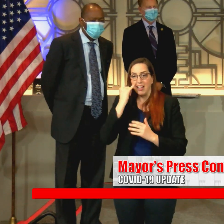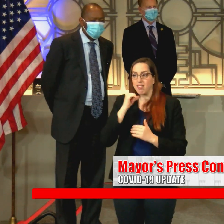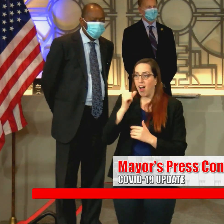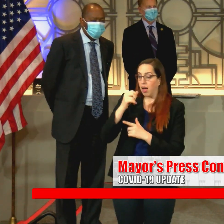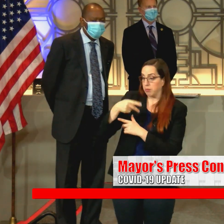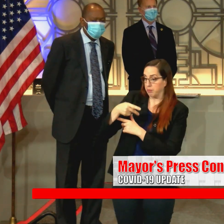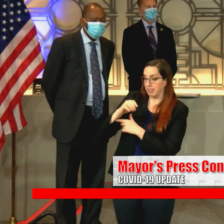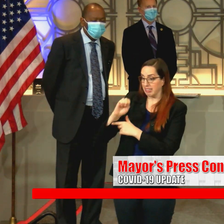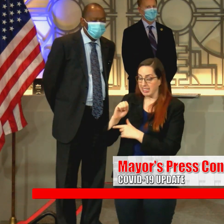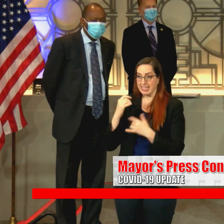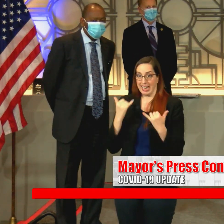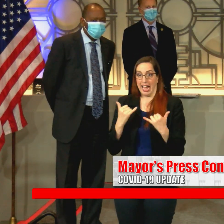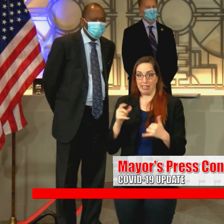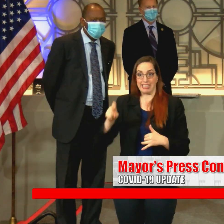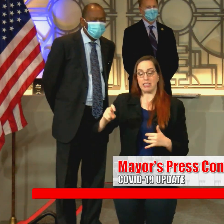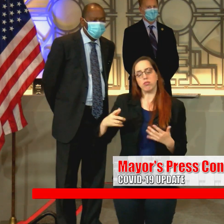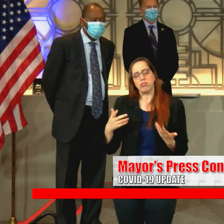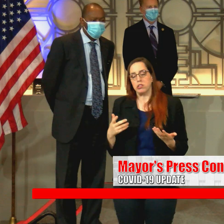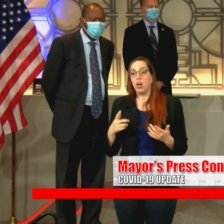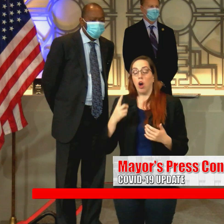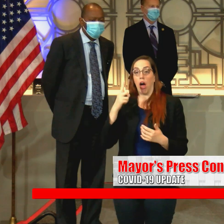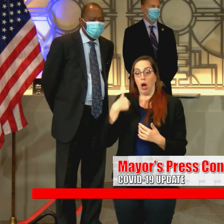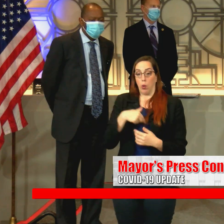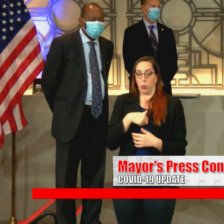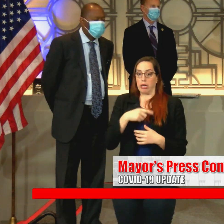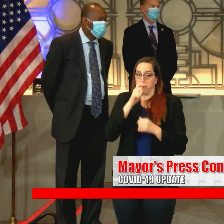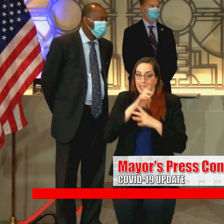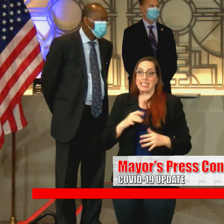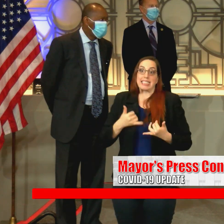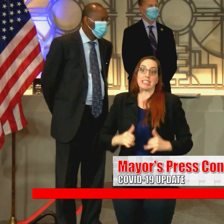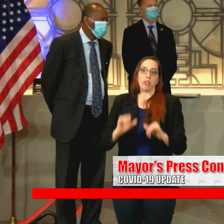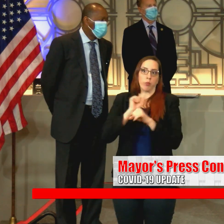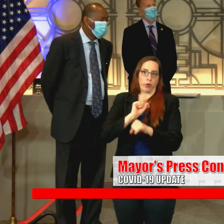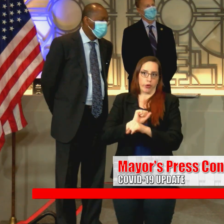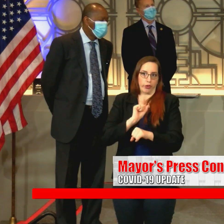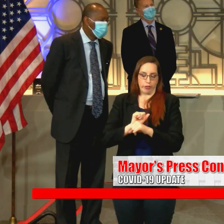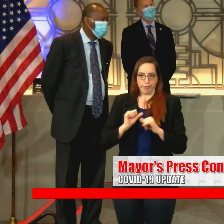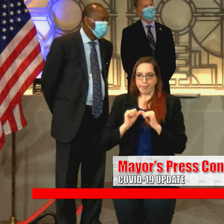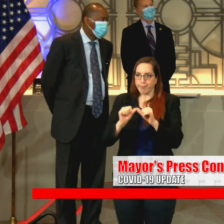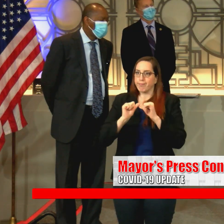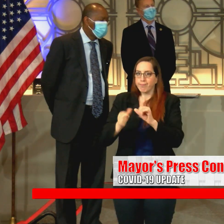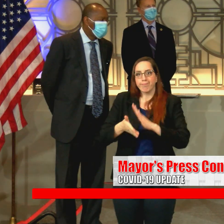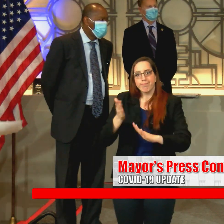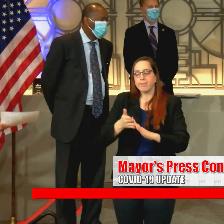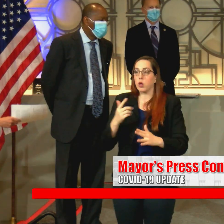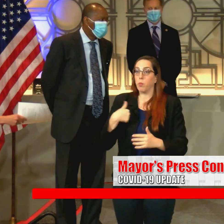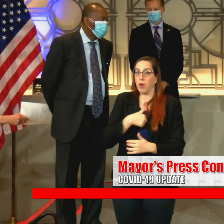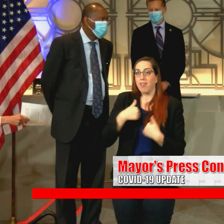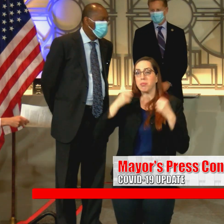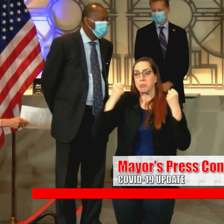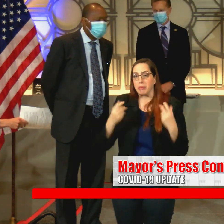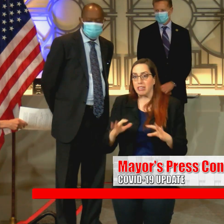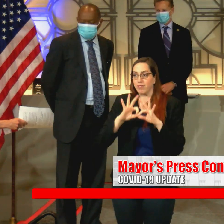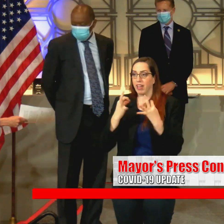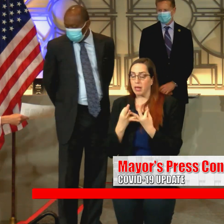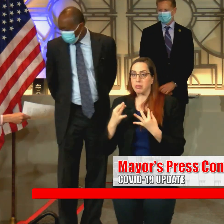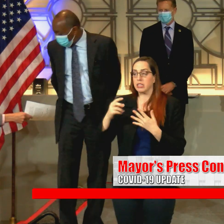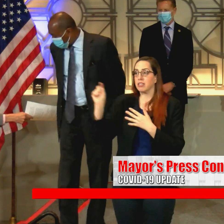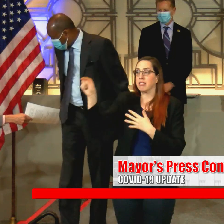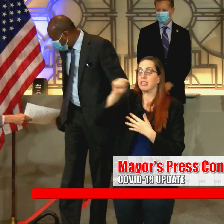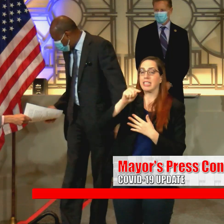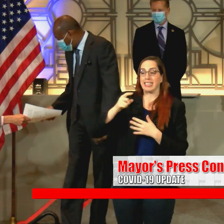PPEs that we need right away, but for us, we're blessed that we're still working. And keep in mind that we're going to have a lot of other families and a lot of other